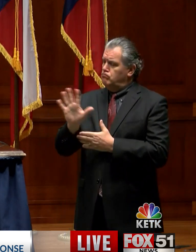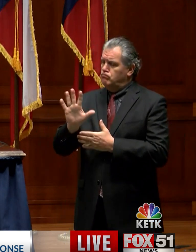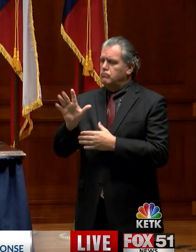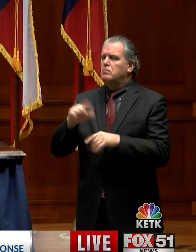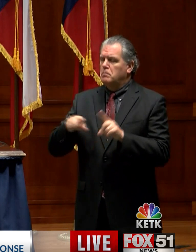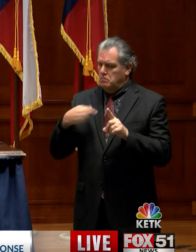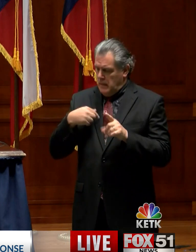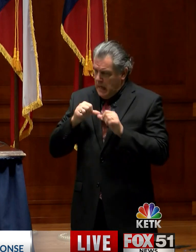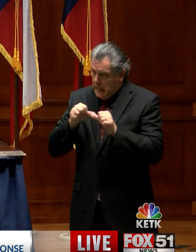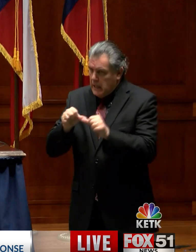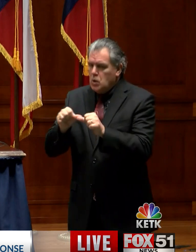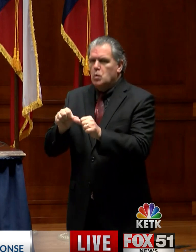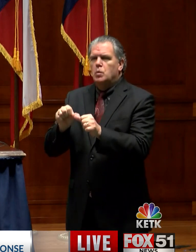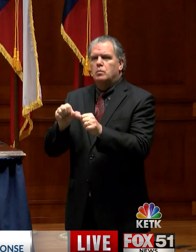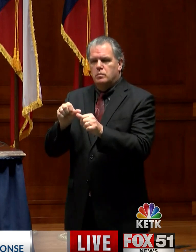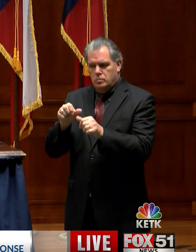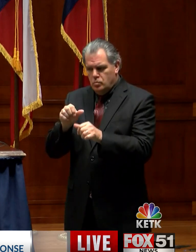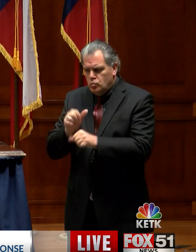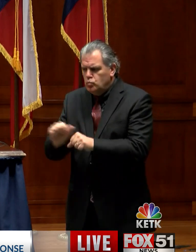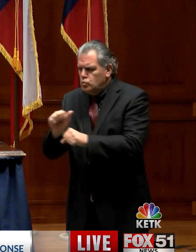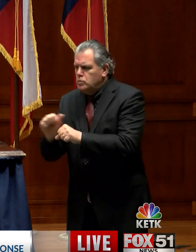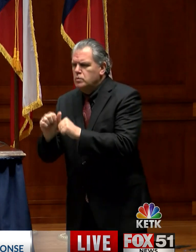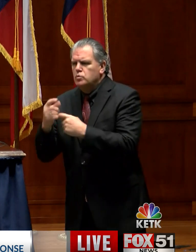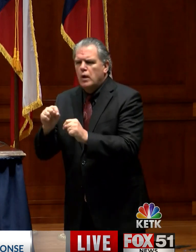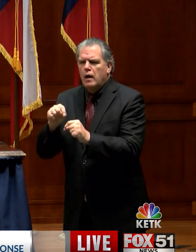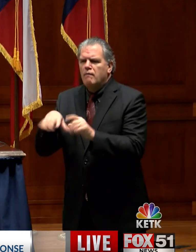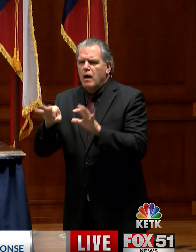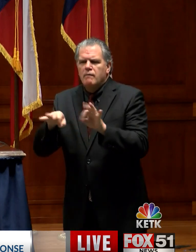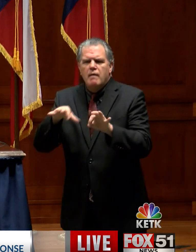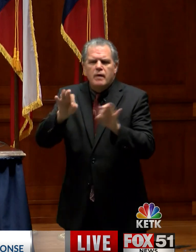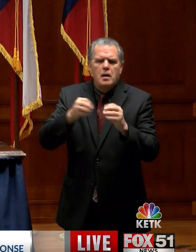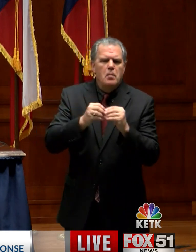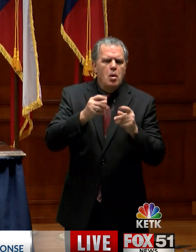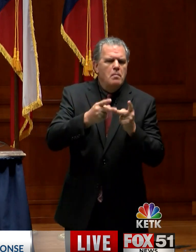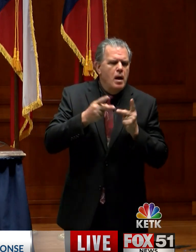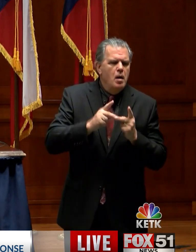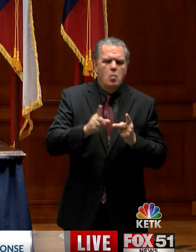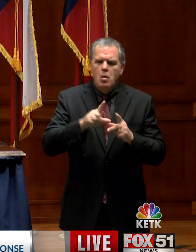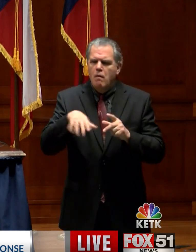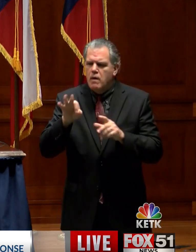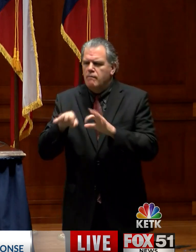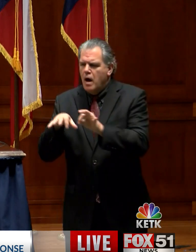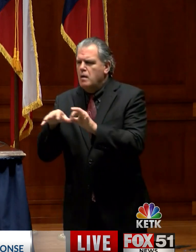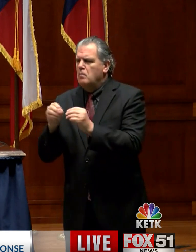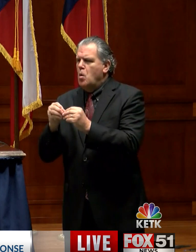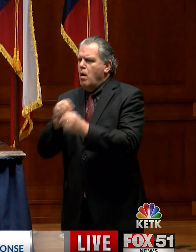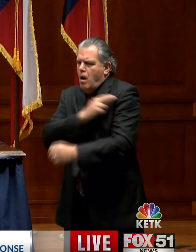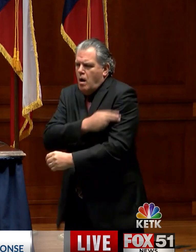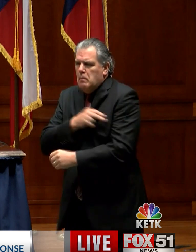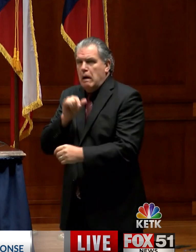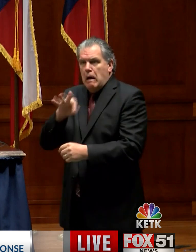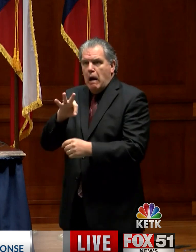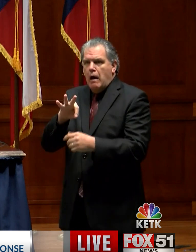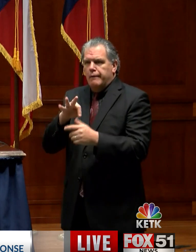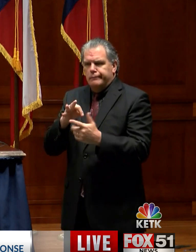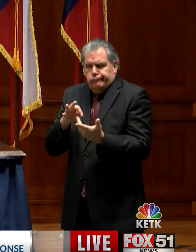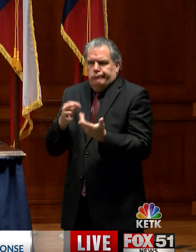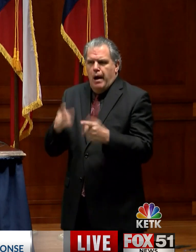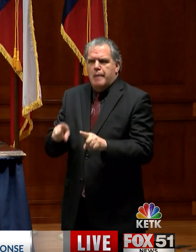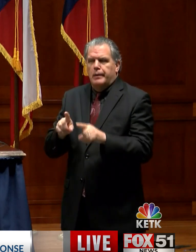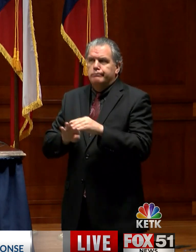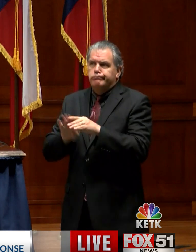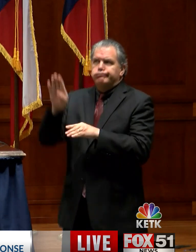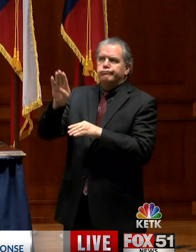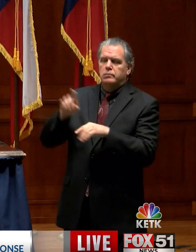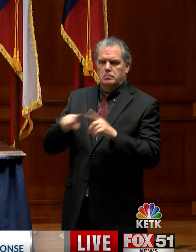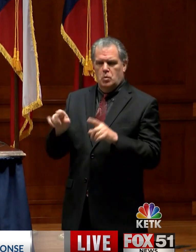to not only enhance the number of facilities that we have to absorb any surge in the viral illness, but also to provide